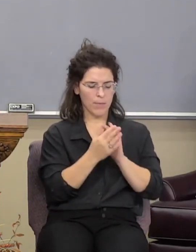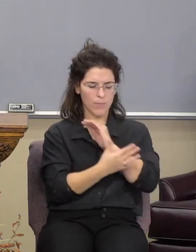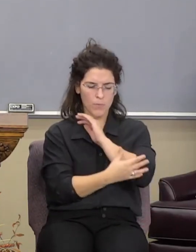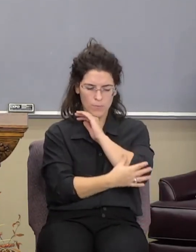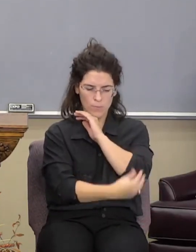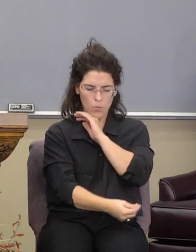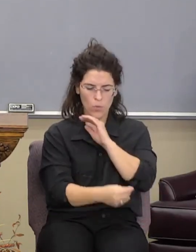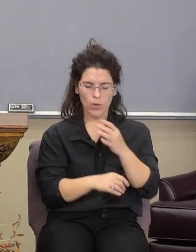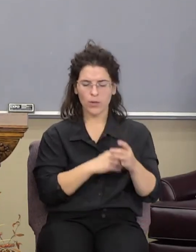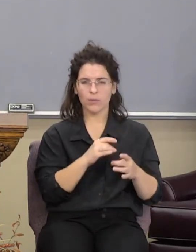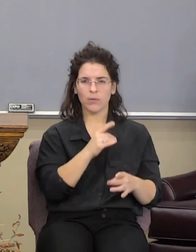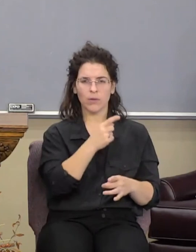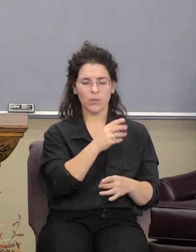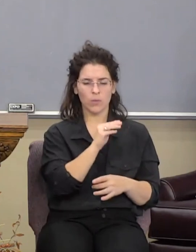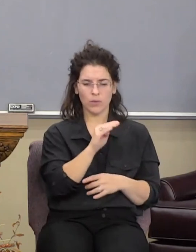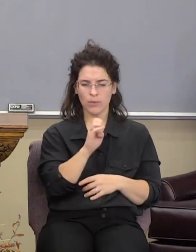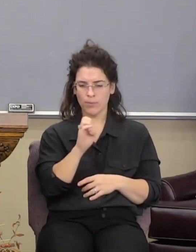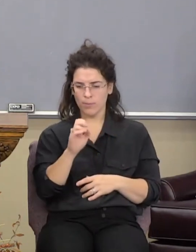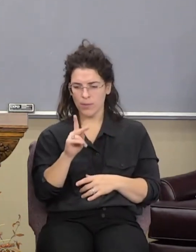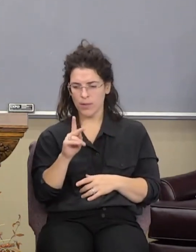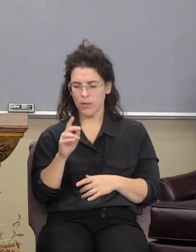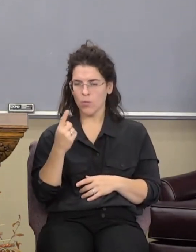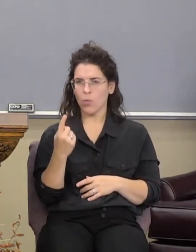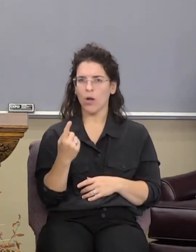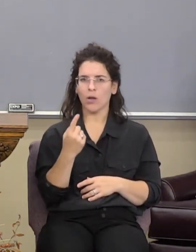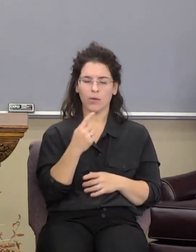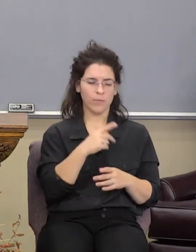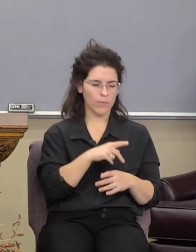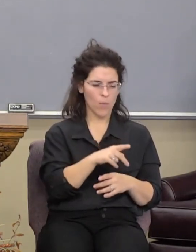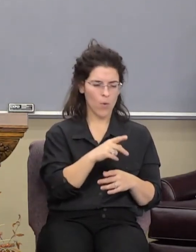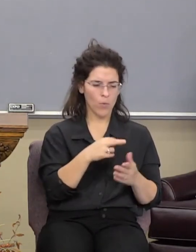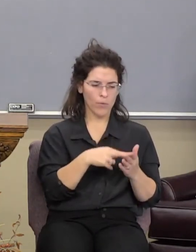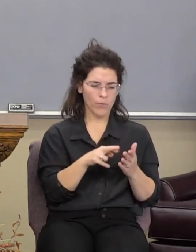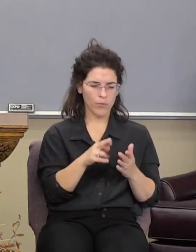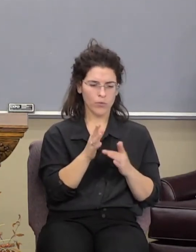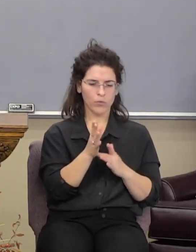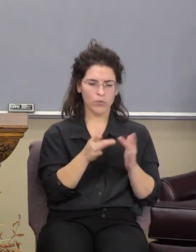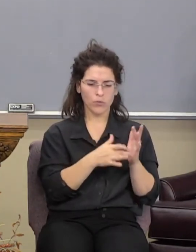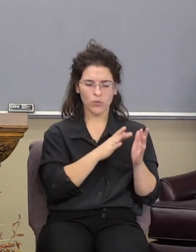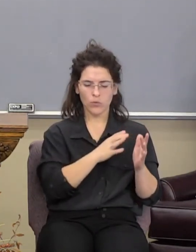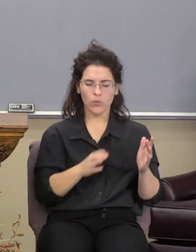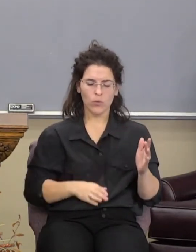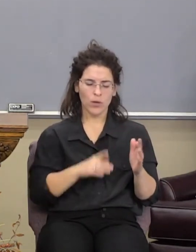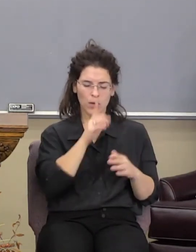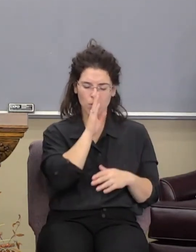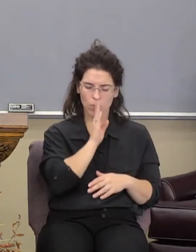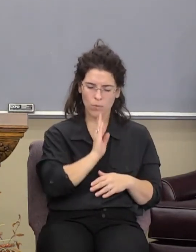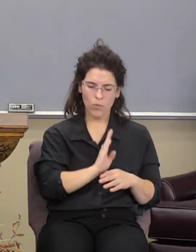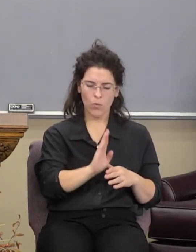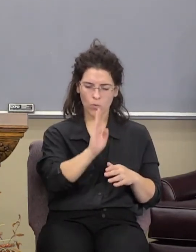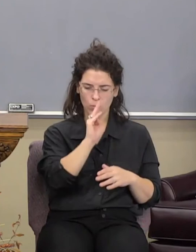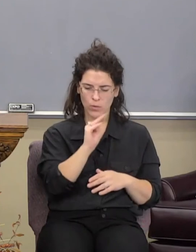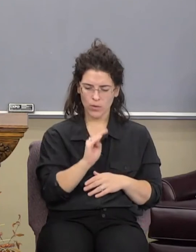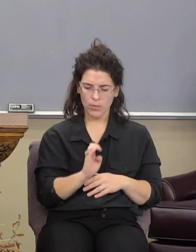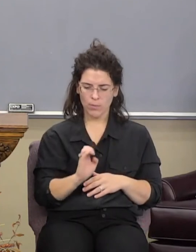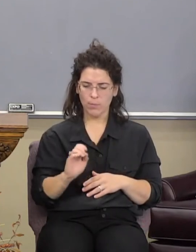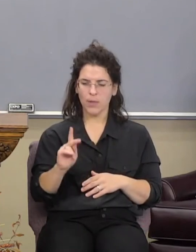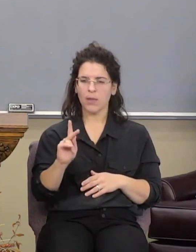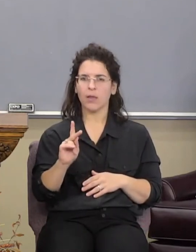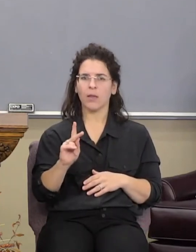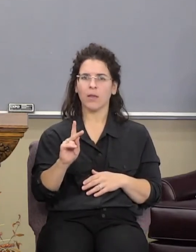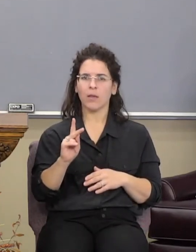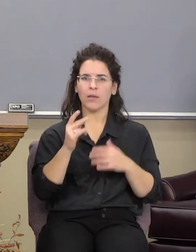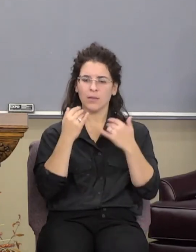He was the meek one. Paul refers to Jesus Christ as lowly and meek.